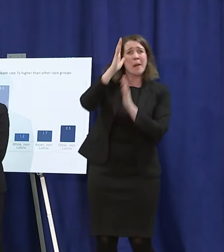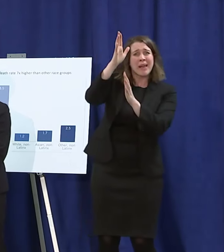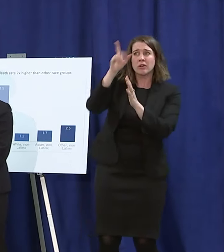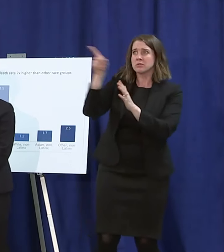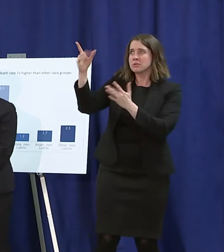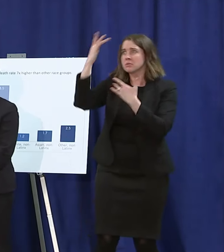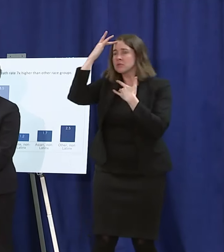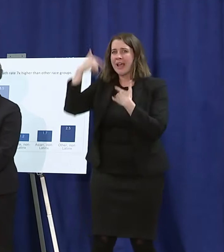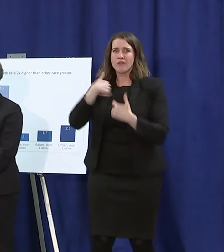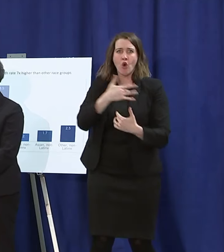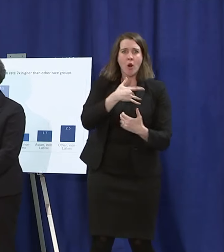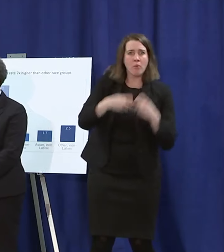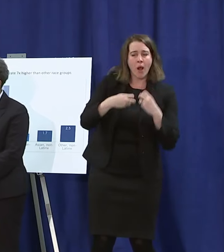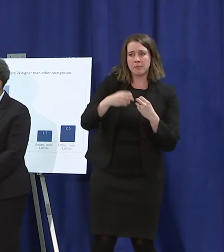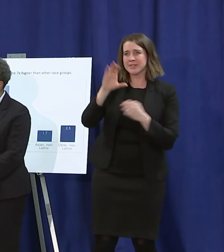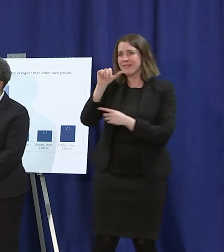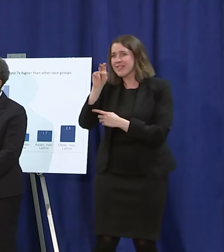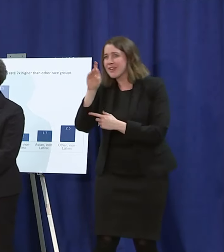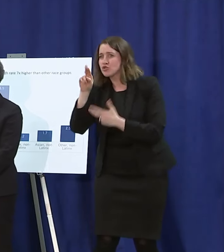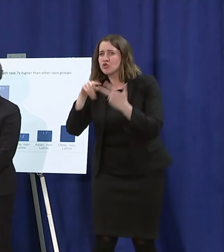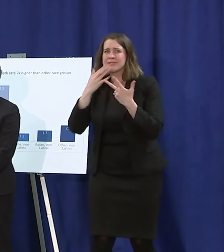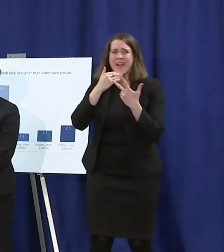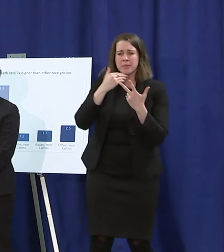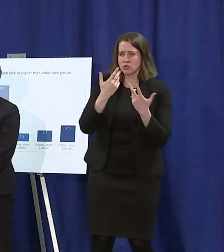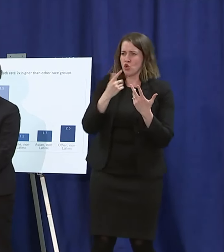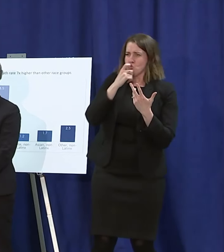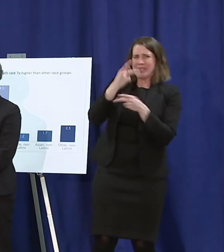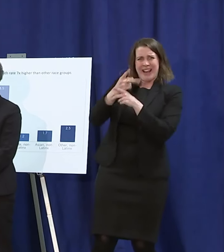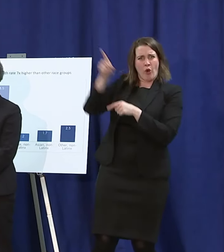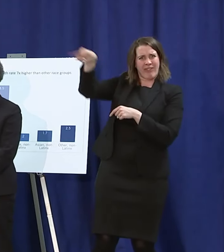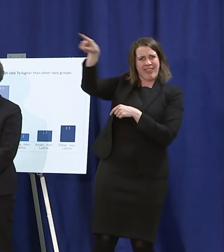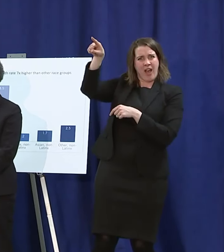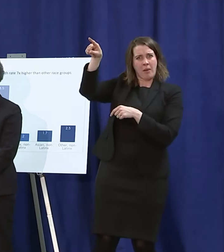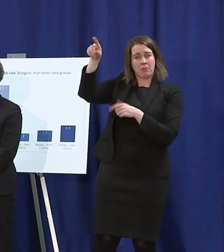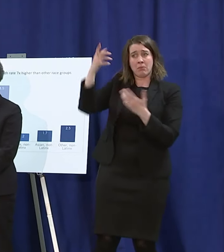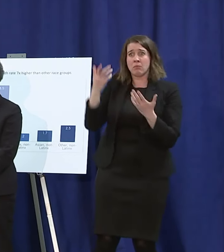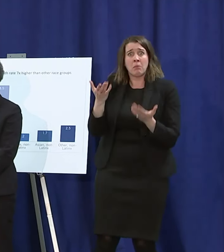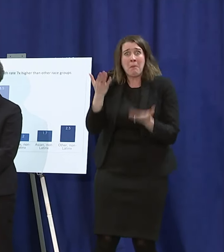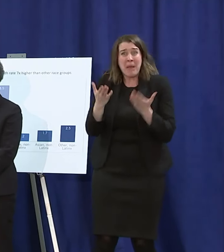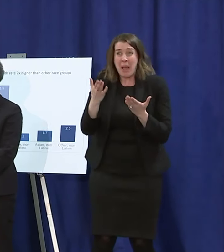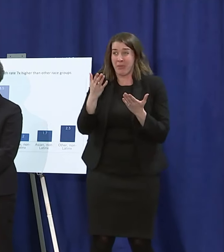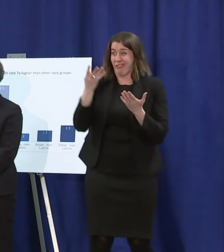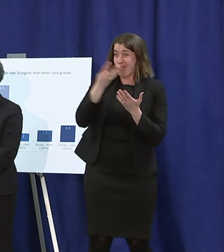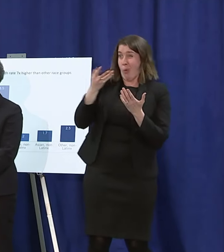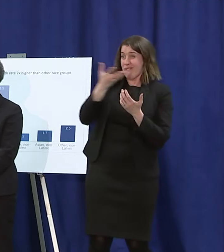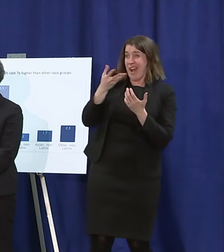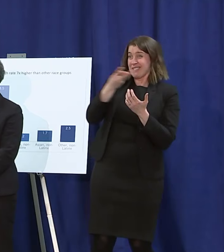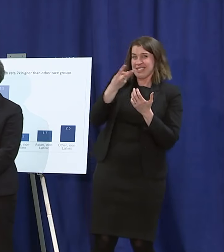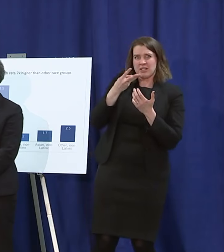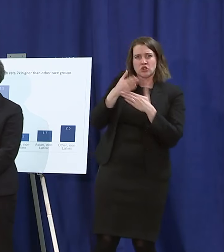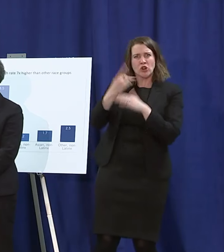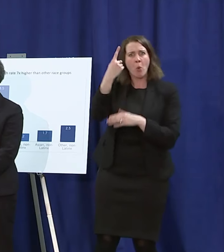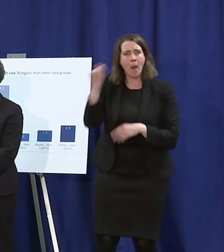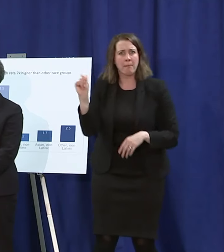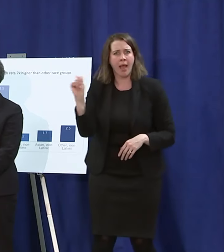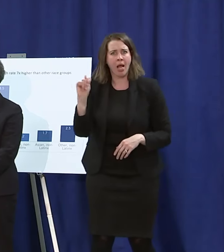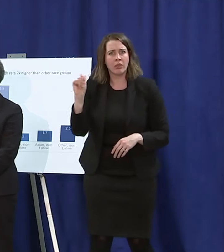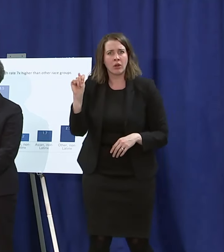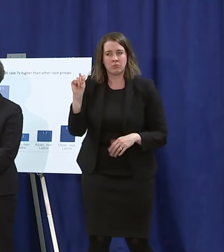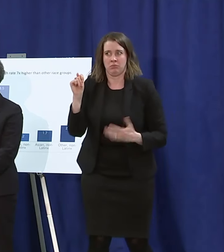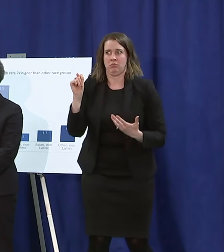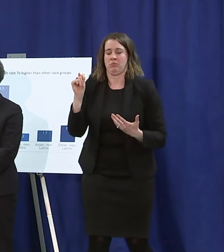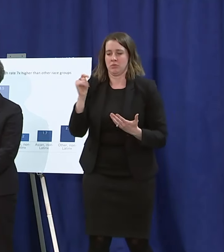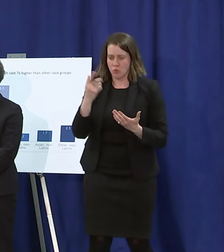as being at risk, and who's going to be the one person taking care of them. Sometimes there's just one bathroom. We talk about having that person have a room, have